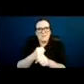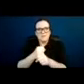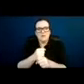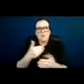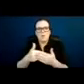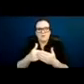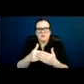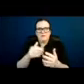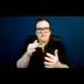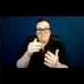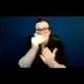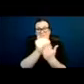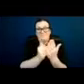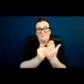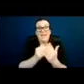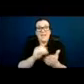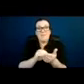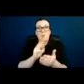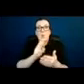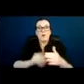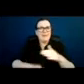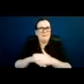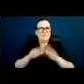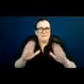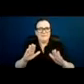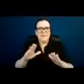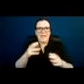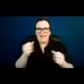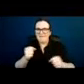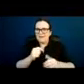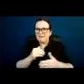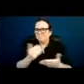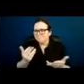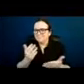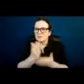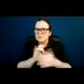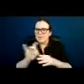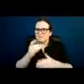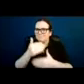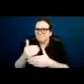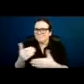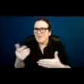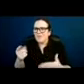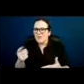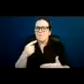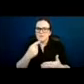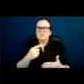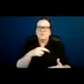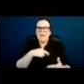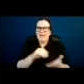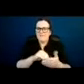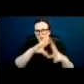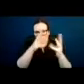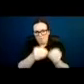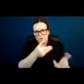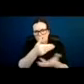count. Even so, the consultations and the response have provided a wealth of information that underscores